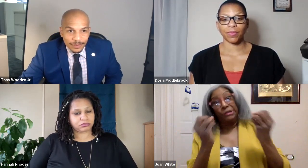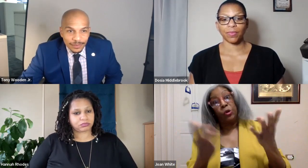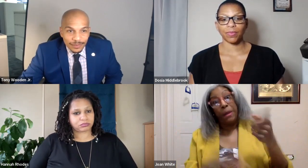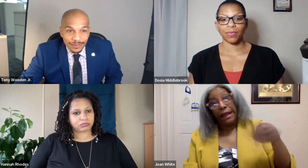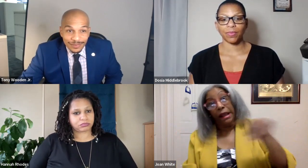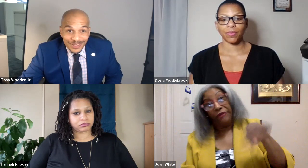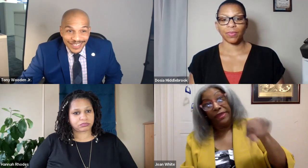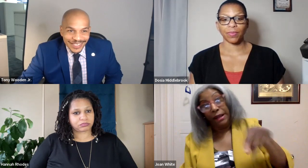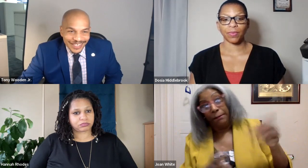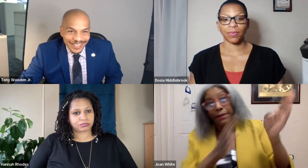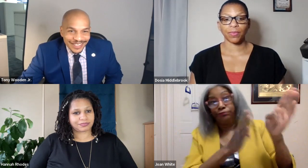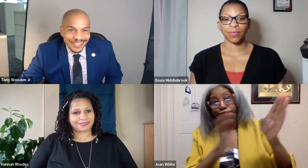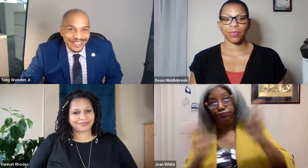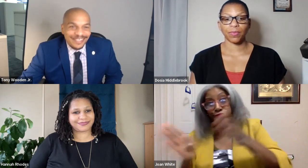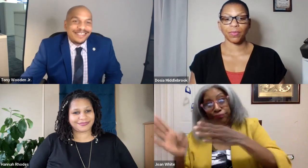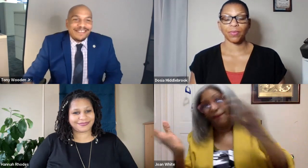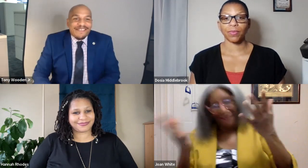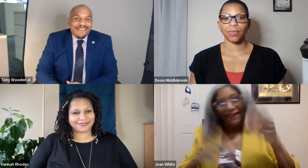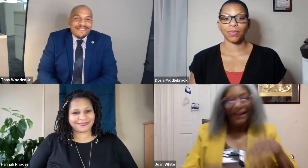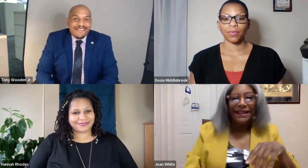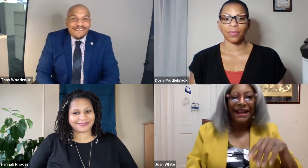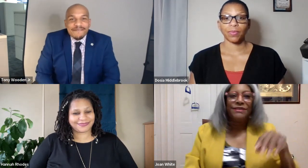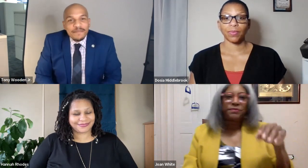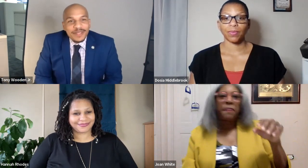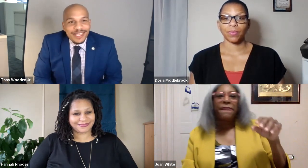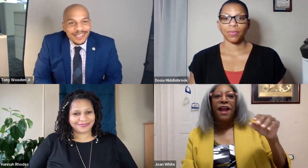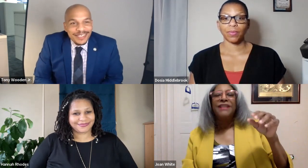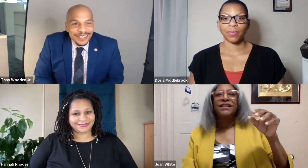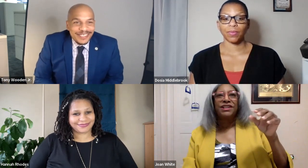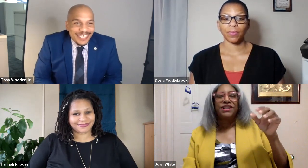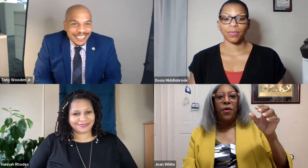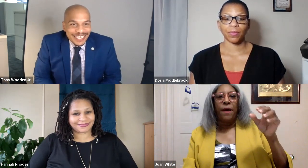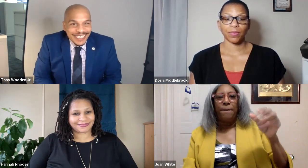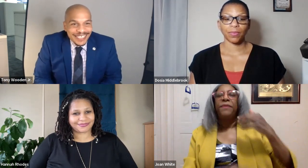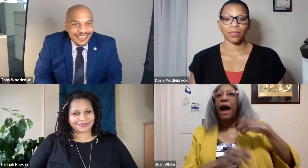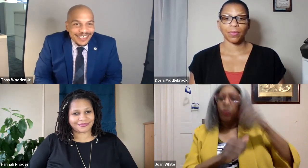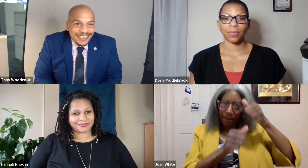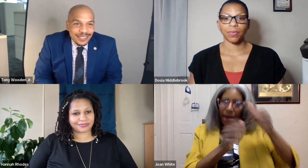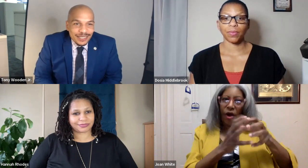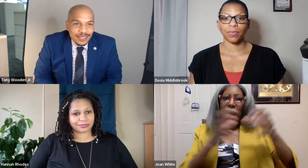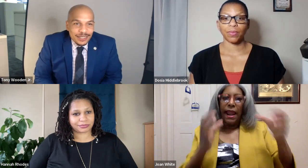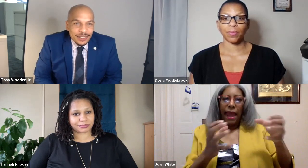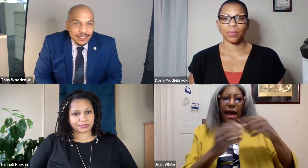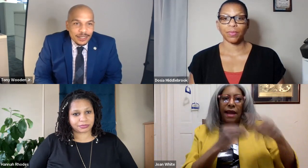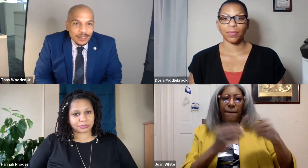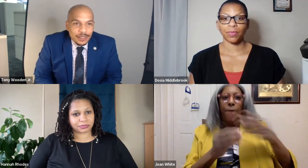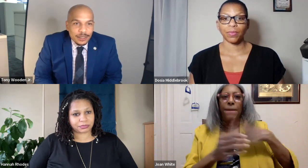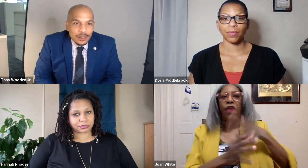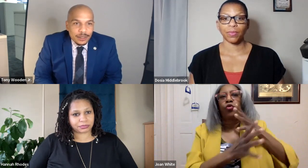You know, there's so many of them, I couldn't give you all of them but there's a lot of them. And I